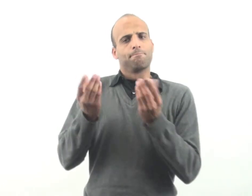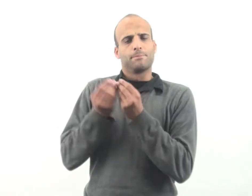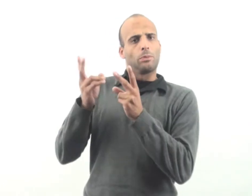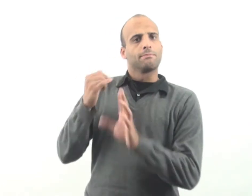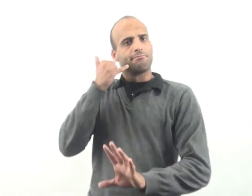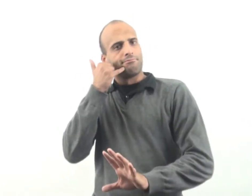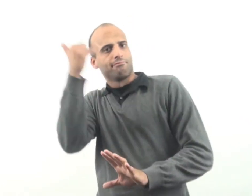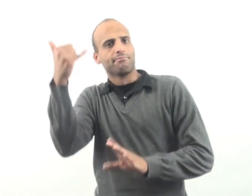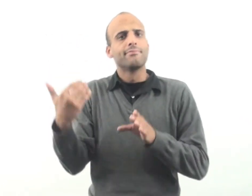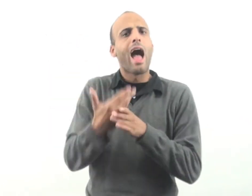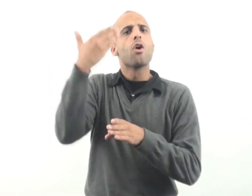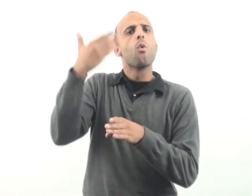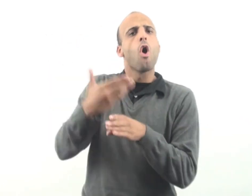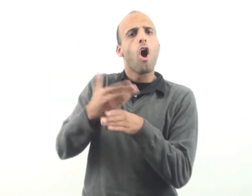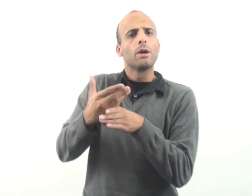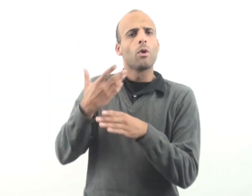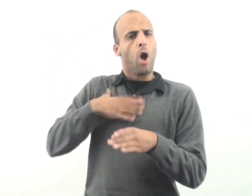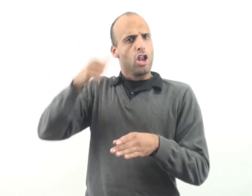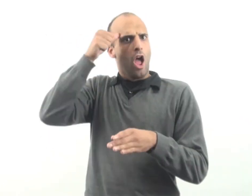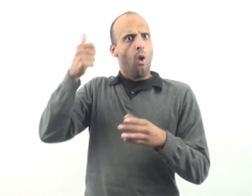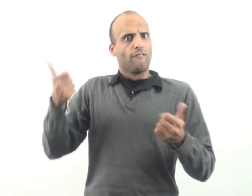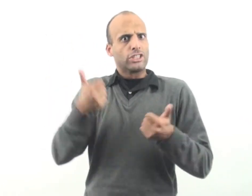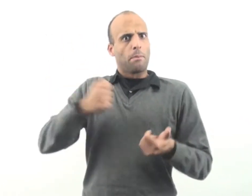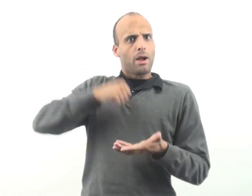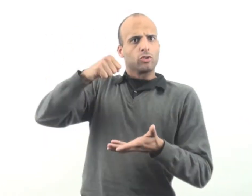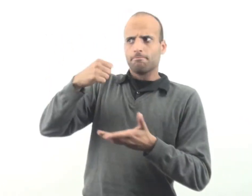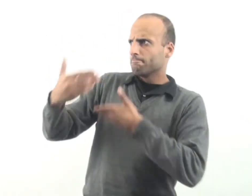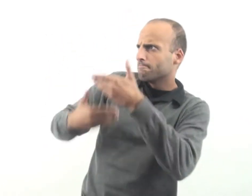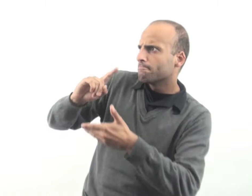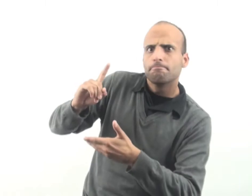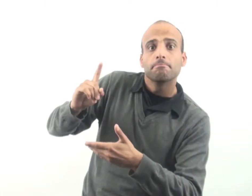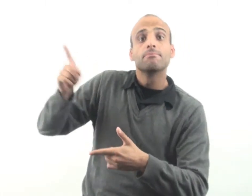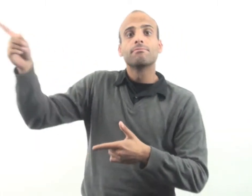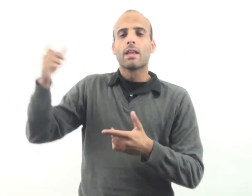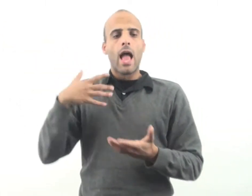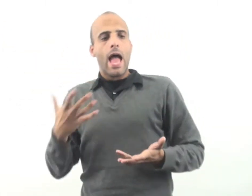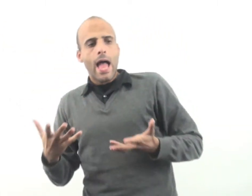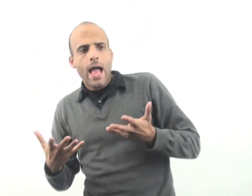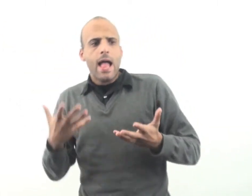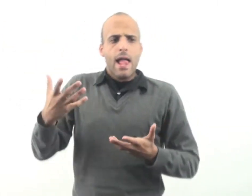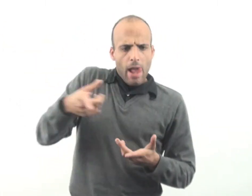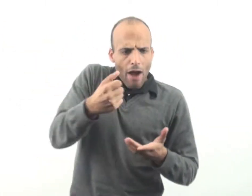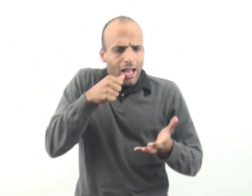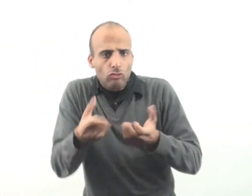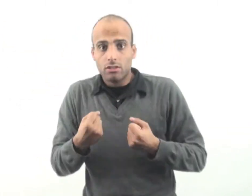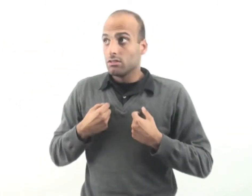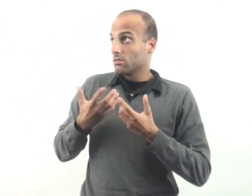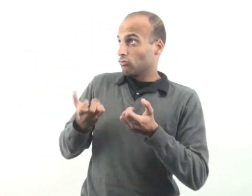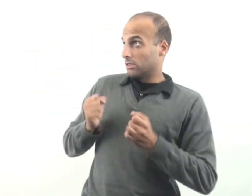So, with my interpreter, I rang Access to Work, wanted to find out when my budget's due to finish. And they asked me if I'd had a letter, and I said